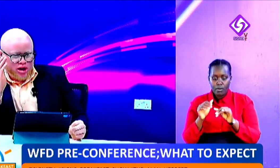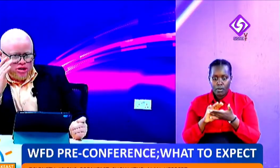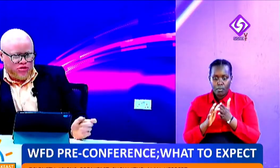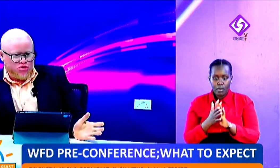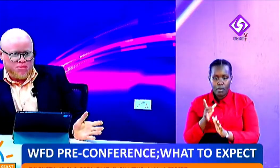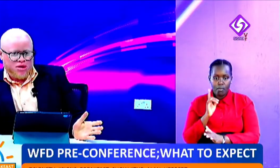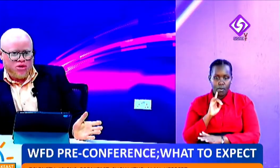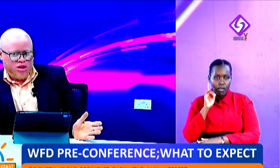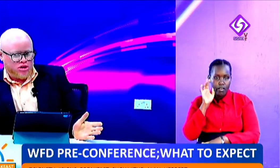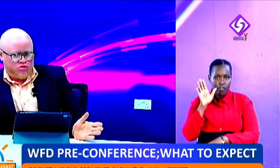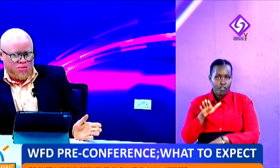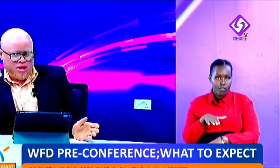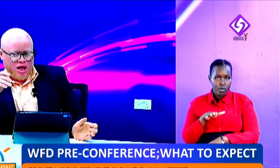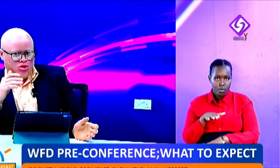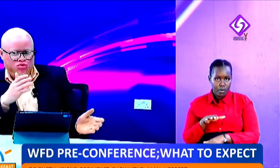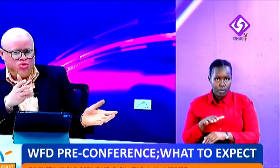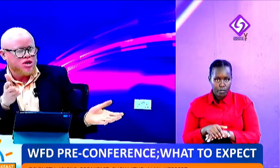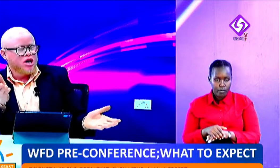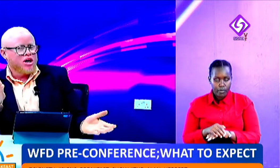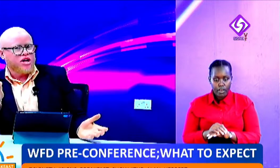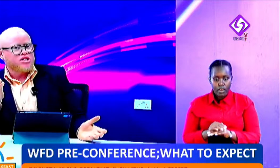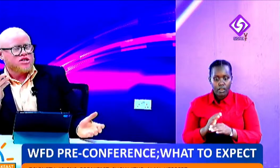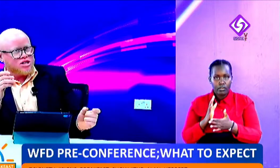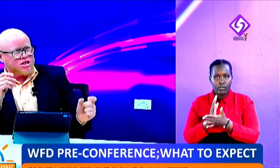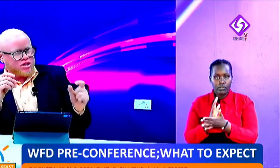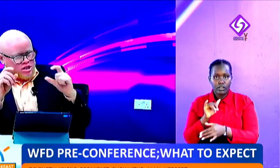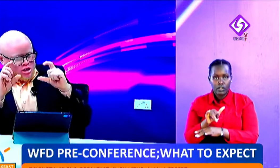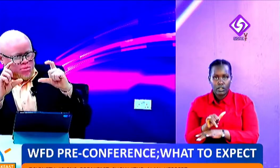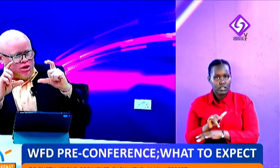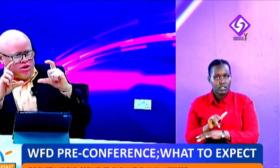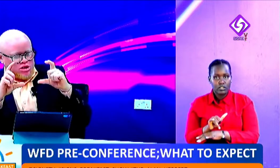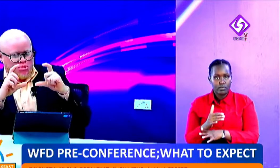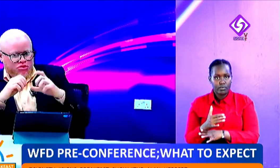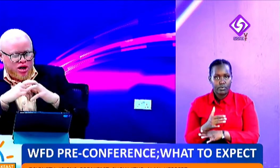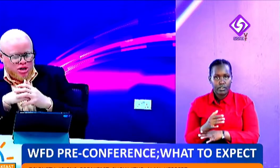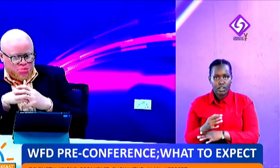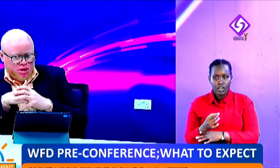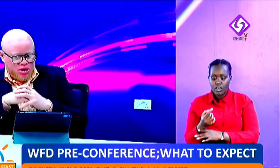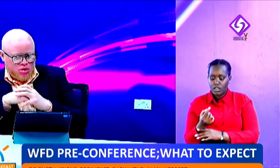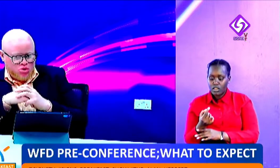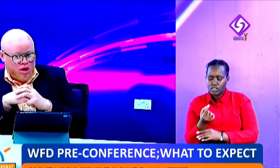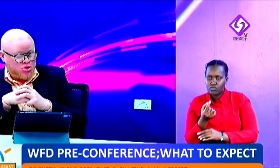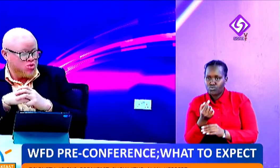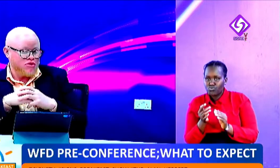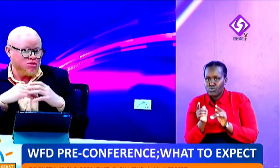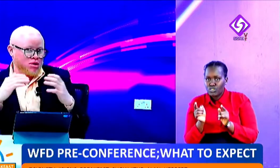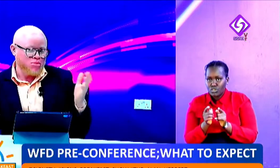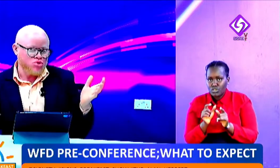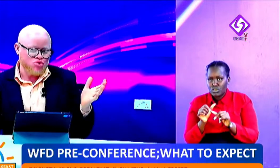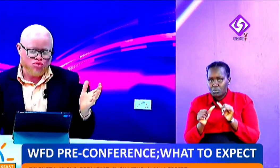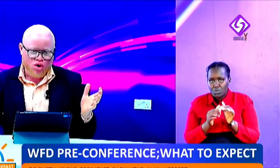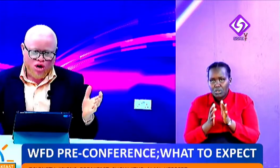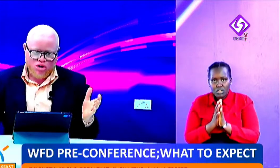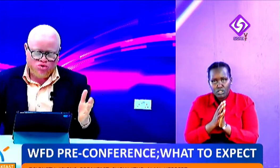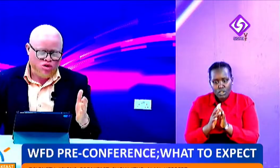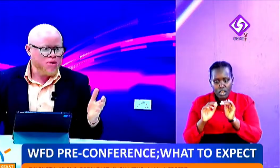deaf woman, and of course that is just the tip of the iceberg. You might not even be able to talk about all